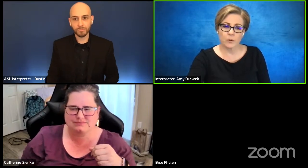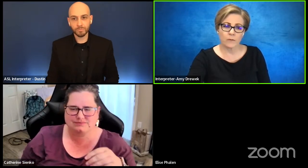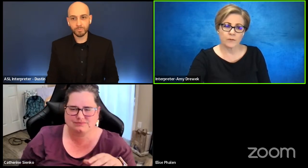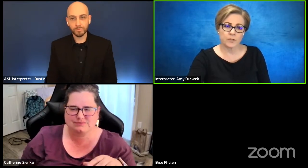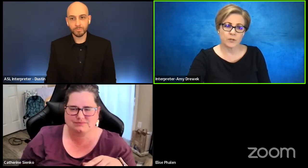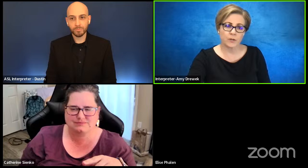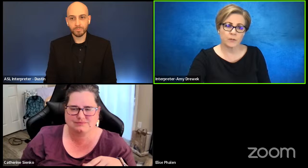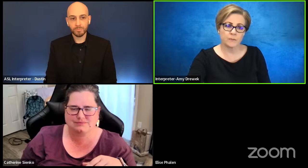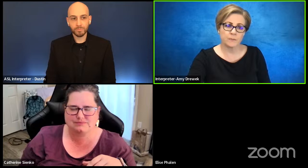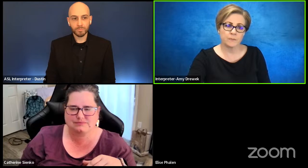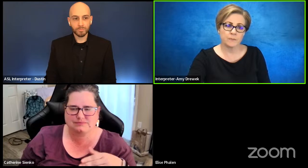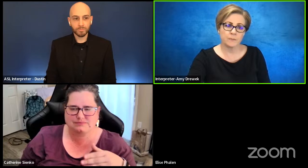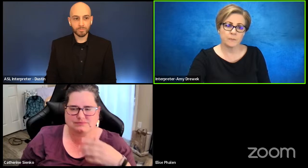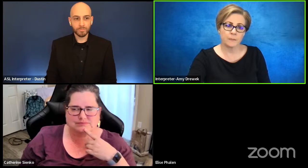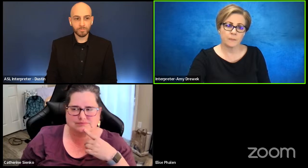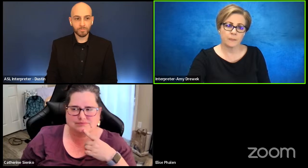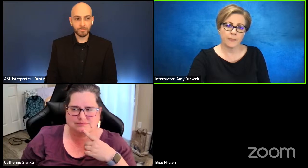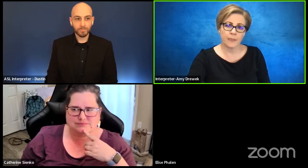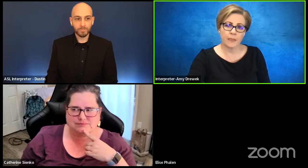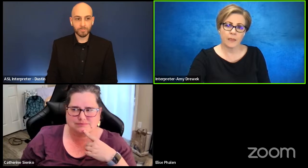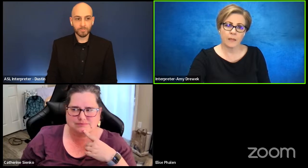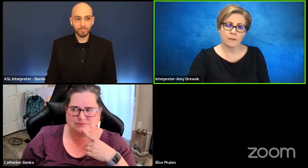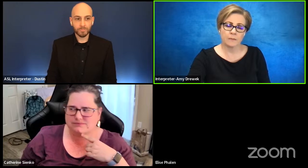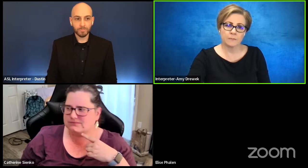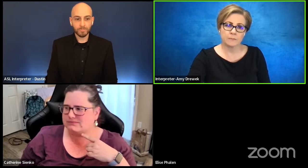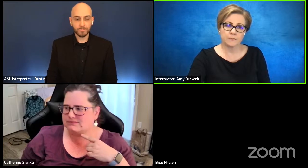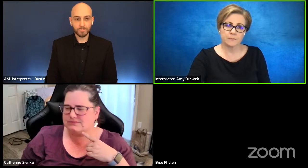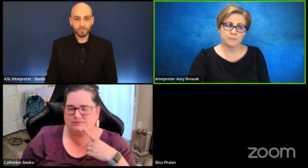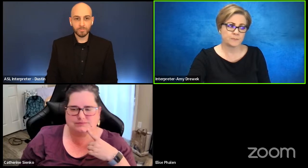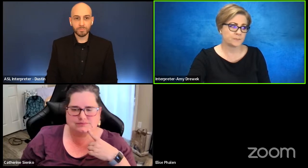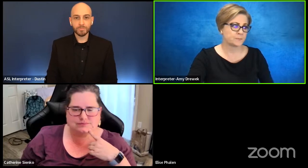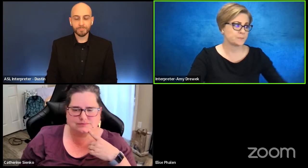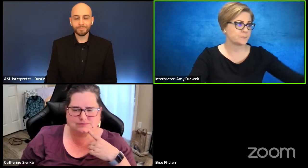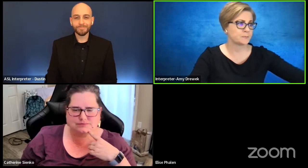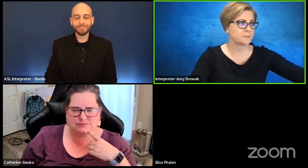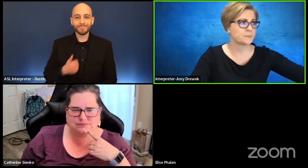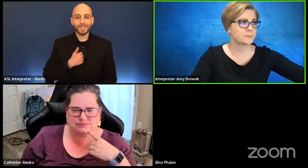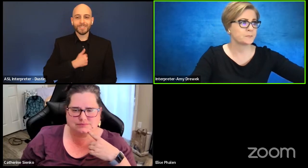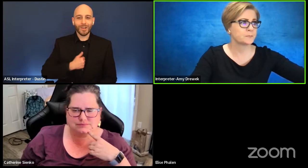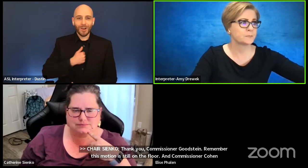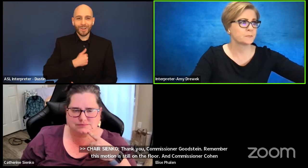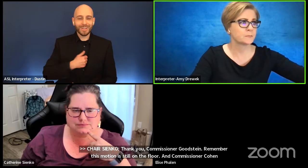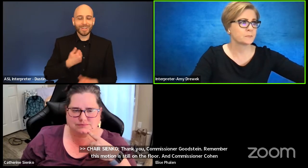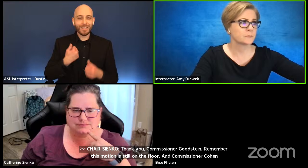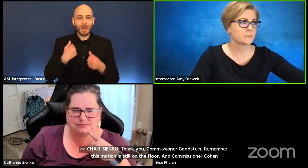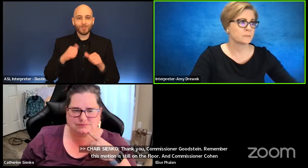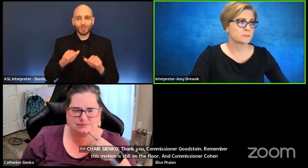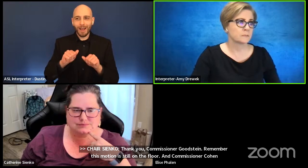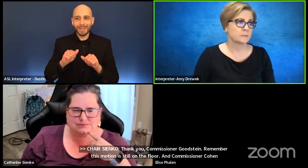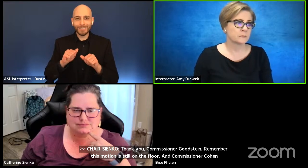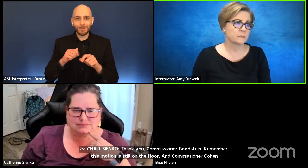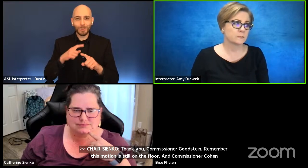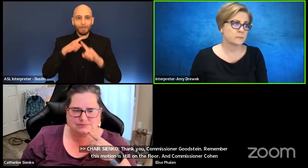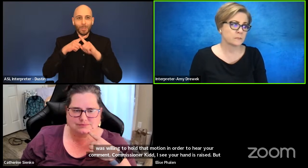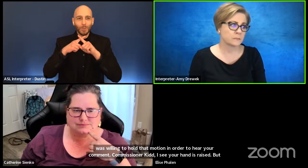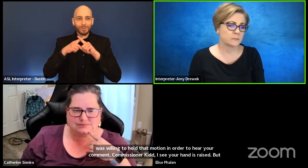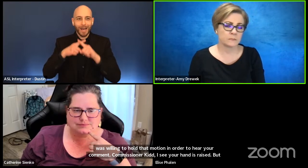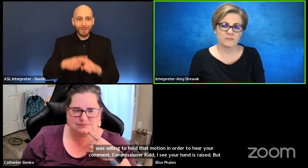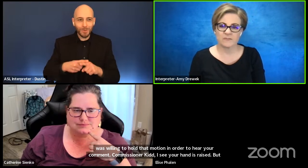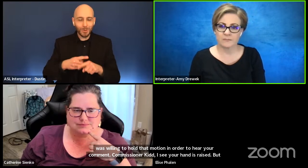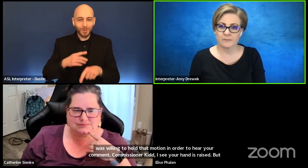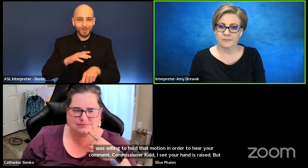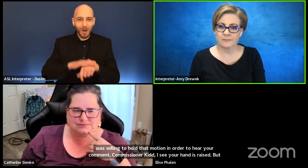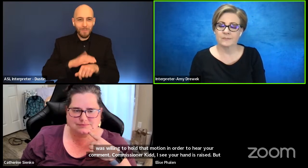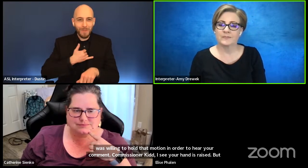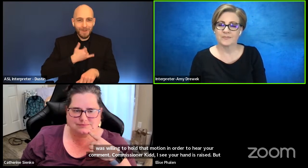like to turn the floor over to her. Sorry, I'm trying to mute or unmute my phone, so let